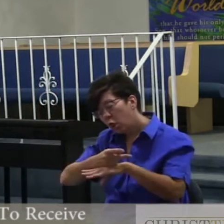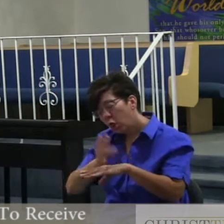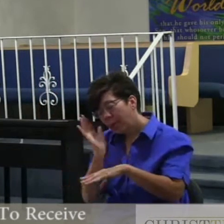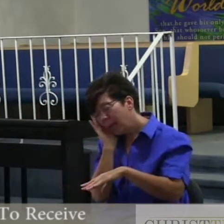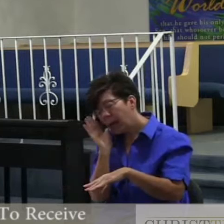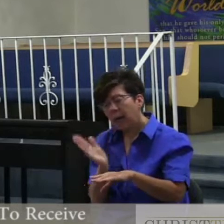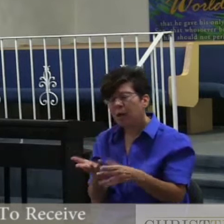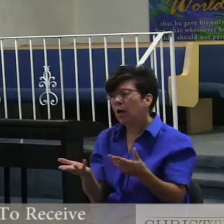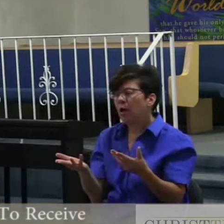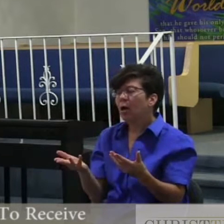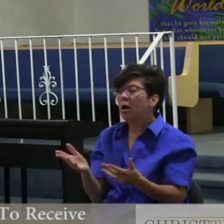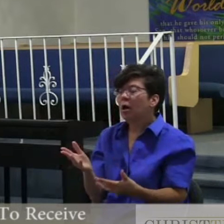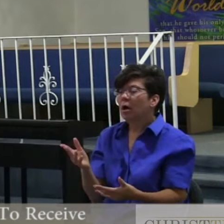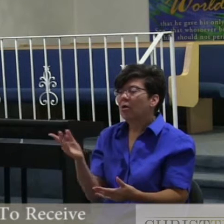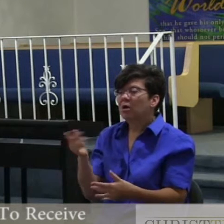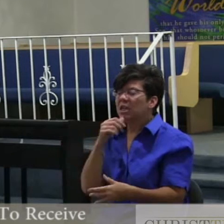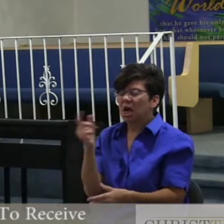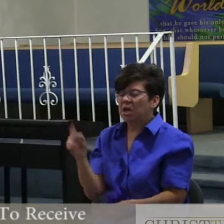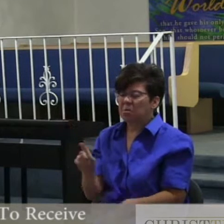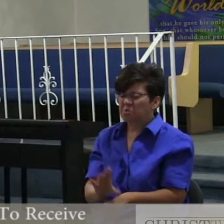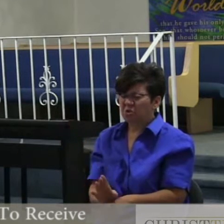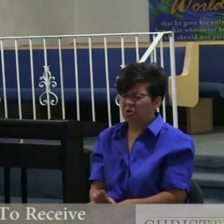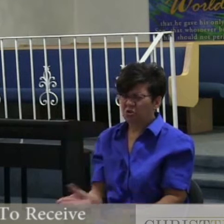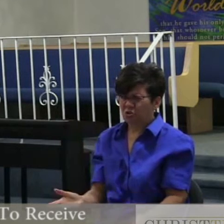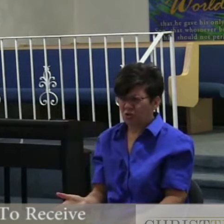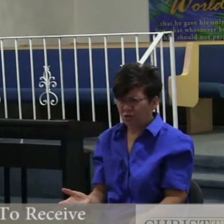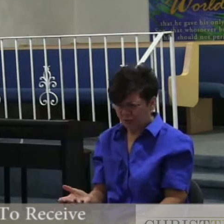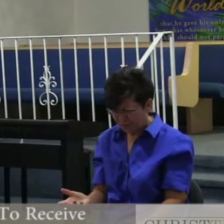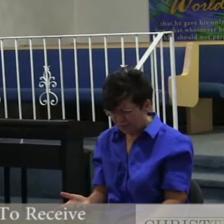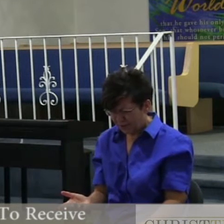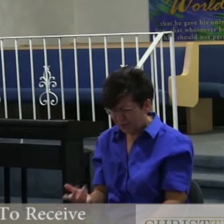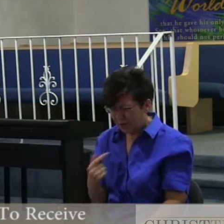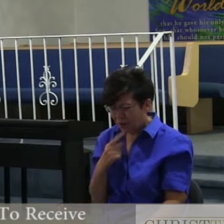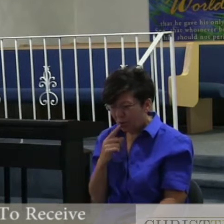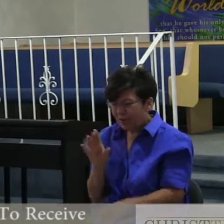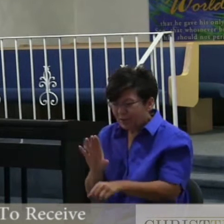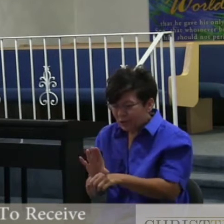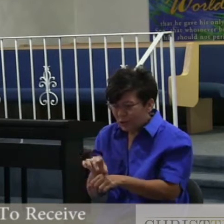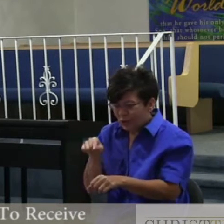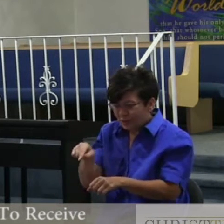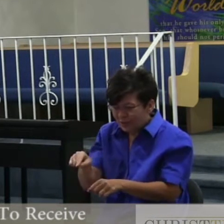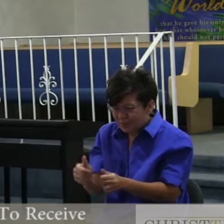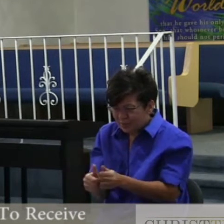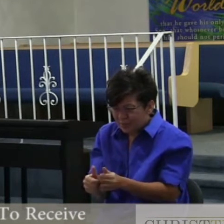whatever, instead of come to church where you can get the most help.